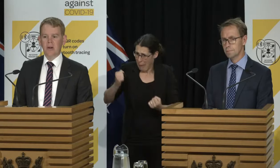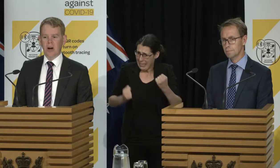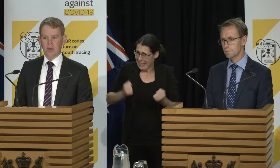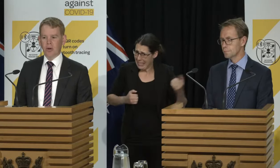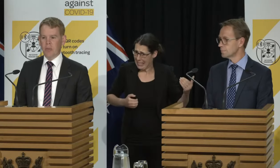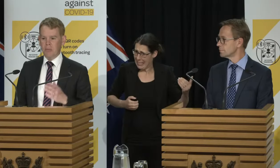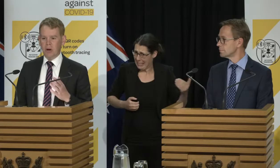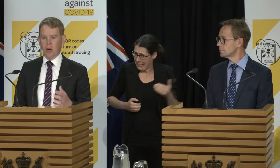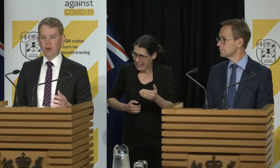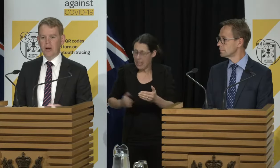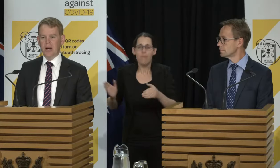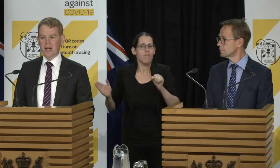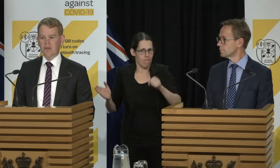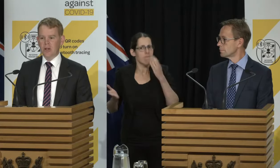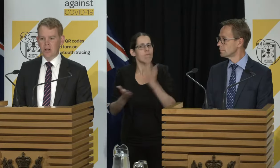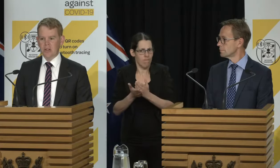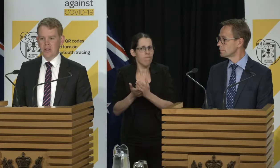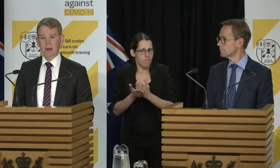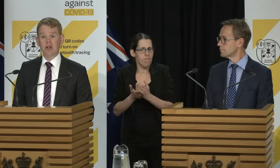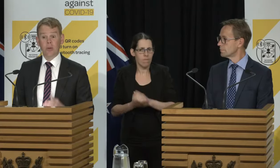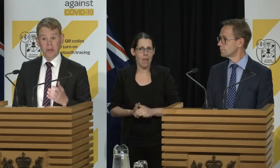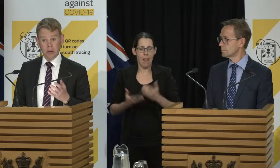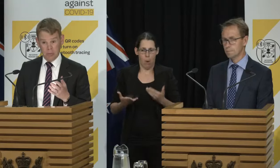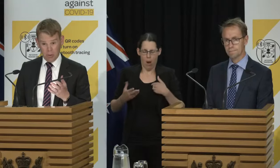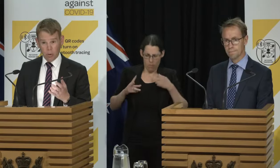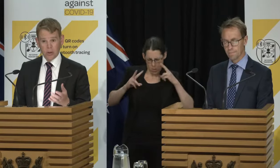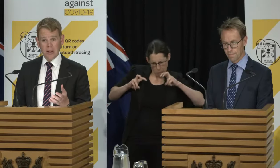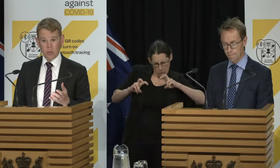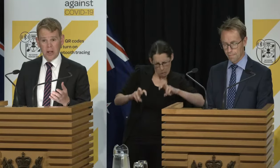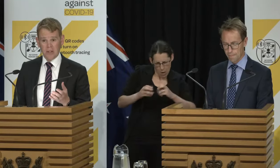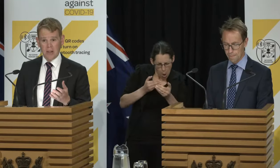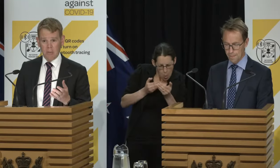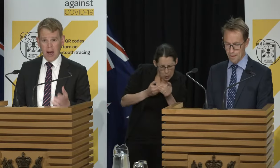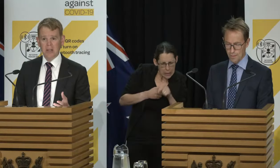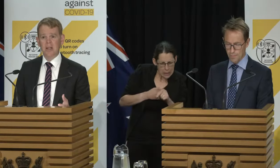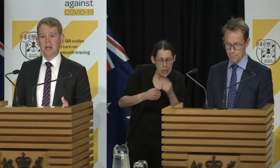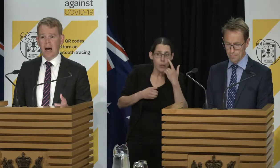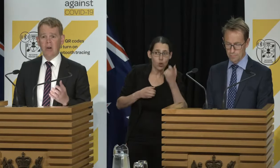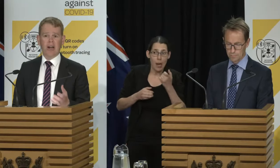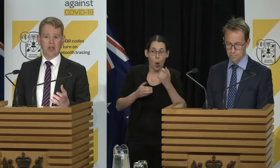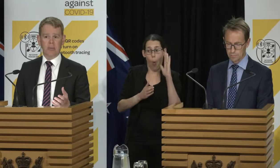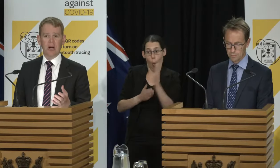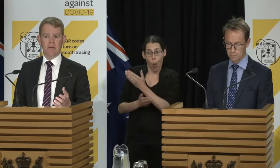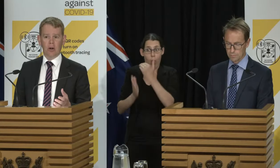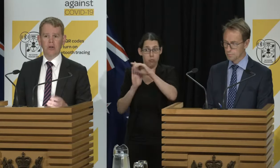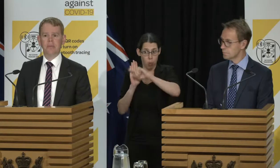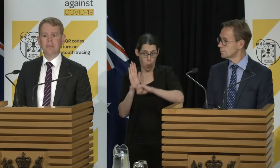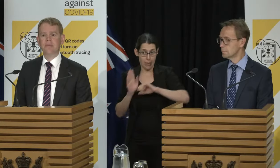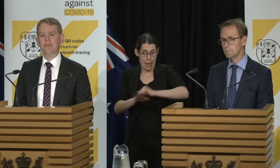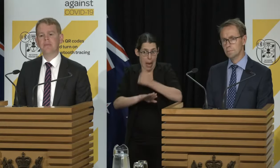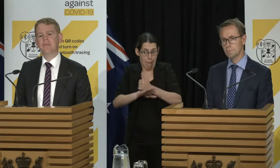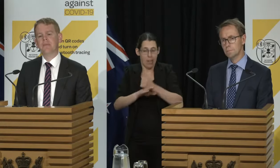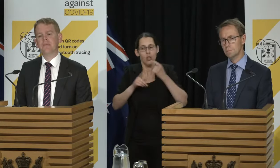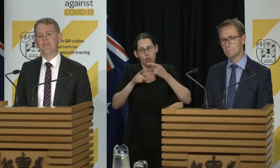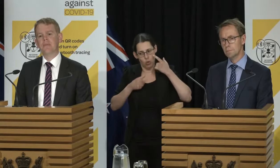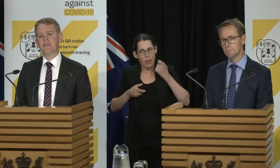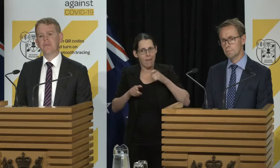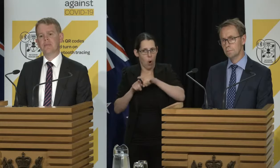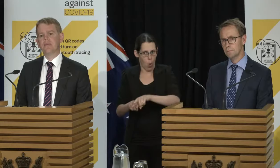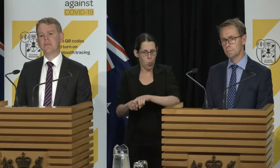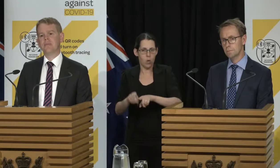So I'm looking again very closely to make sure that the rules as we have set them out are actually being followed. The family believes one